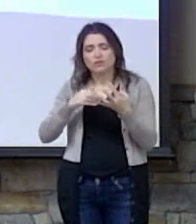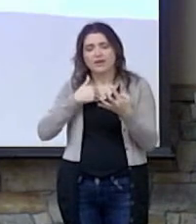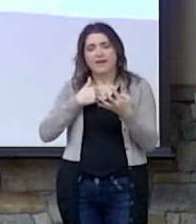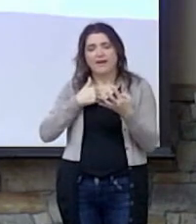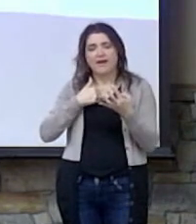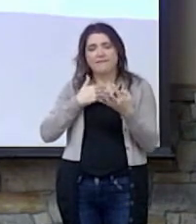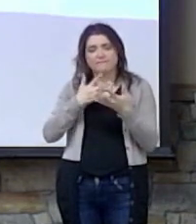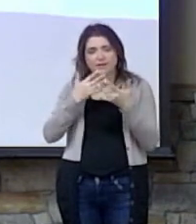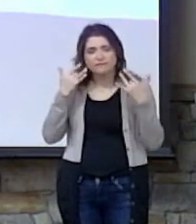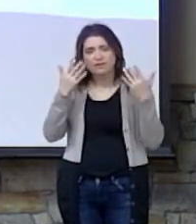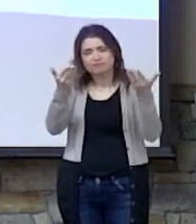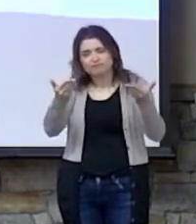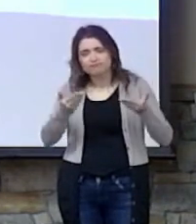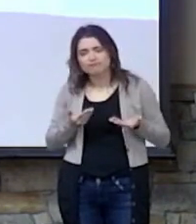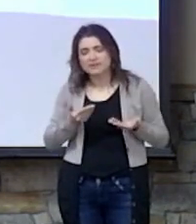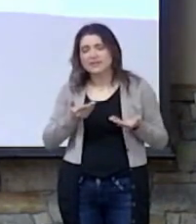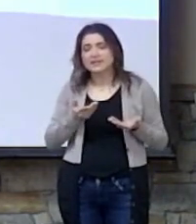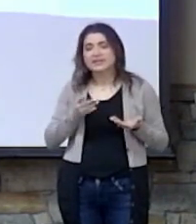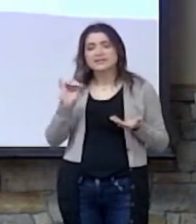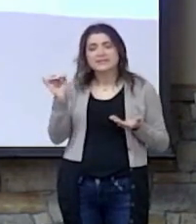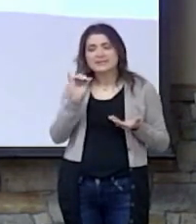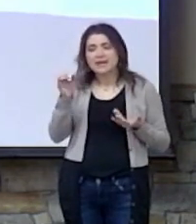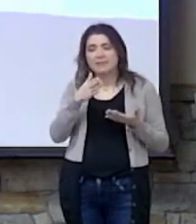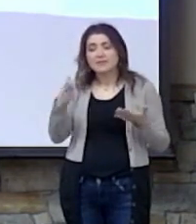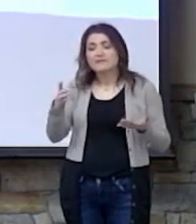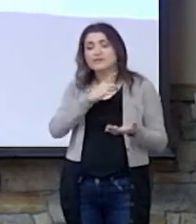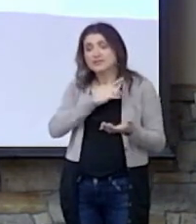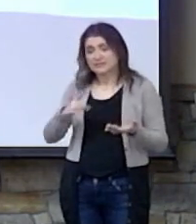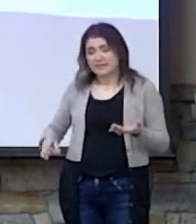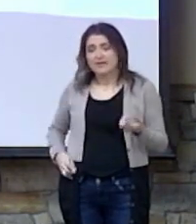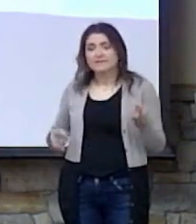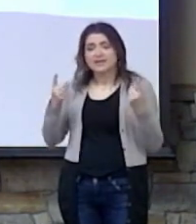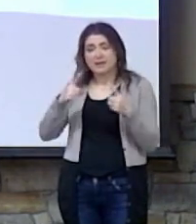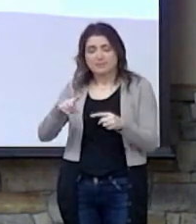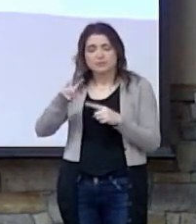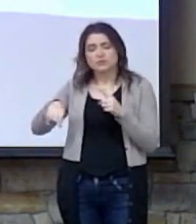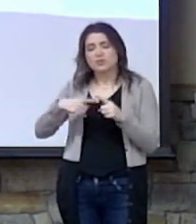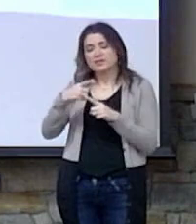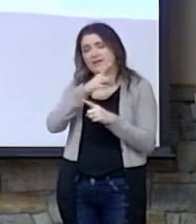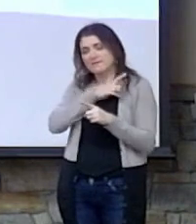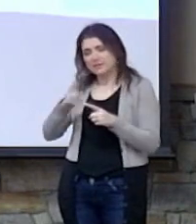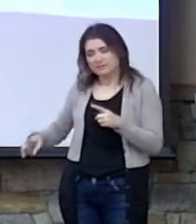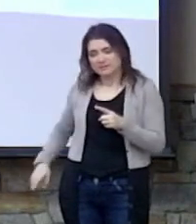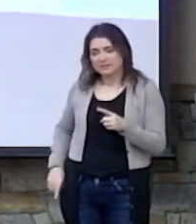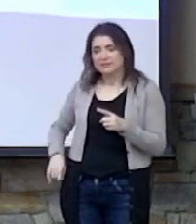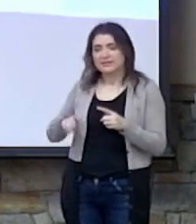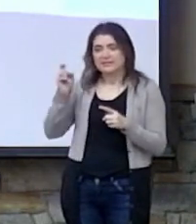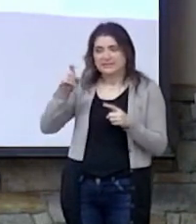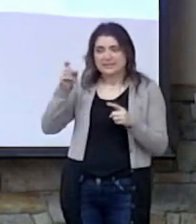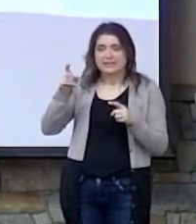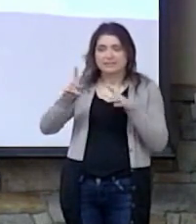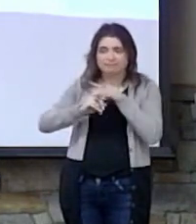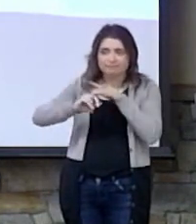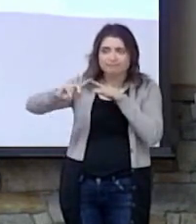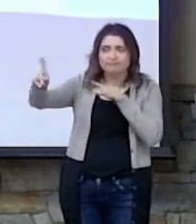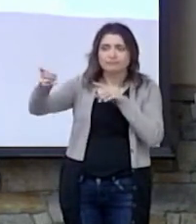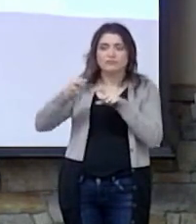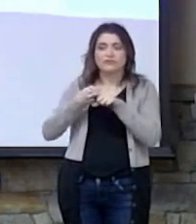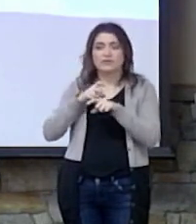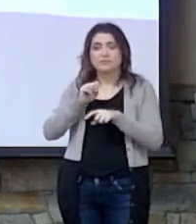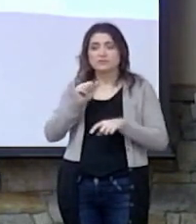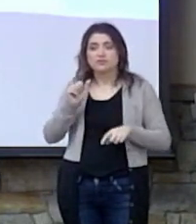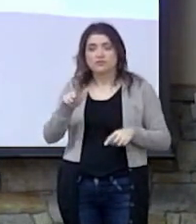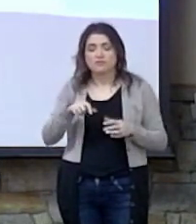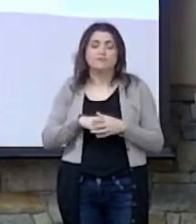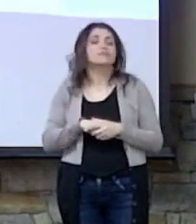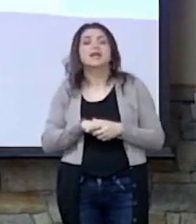Samuel chapter 17, he does the same thing for David, as David again finds himself on the run. And then as